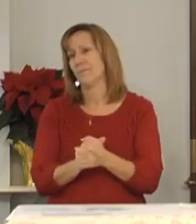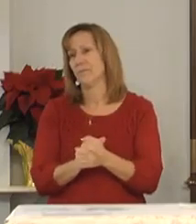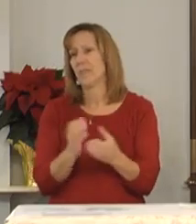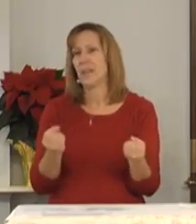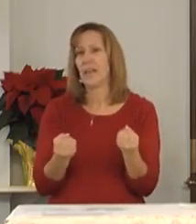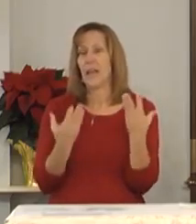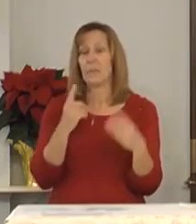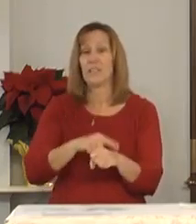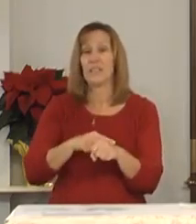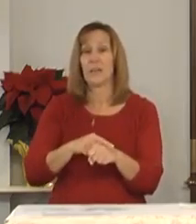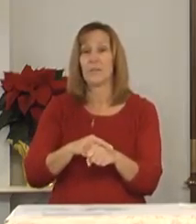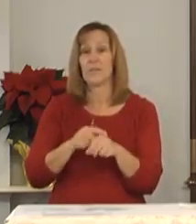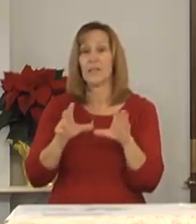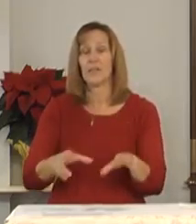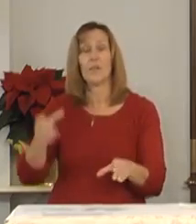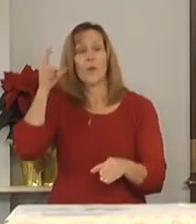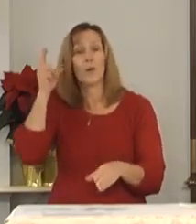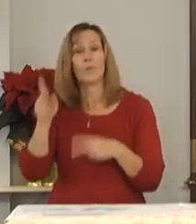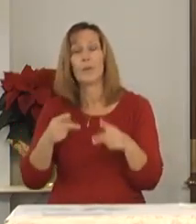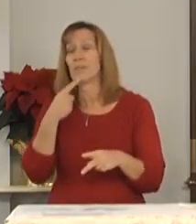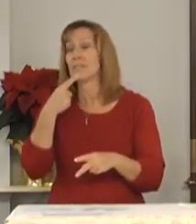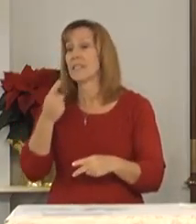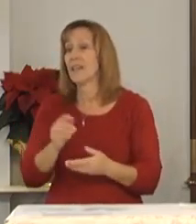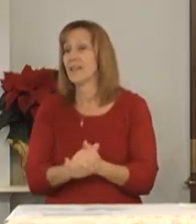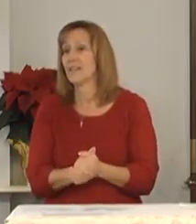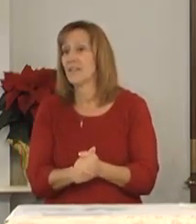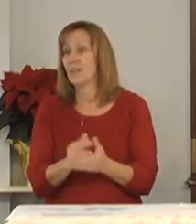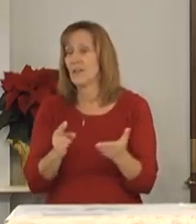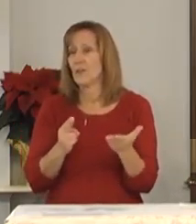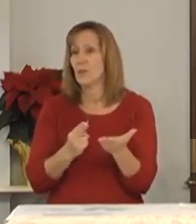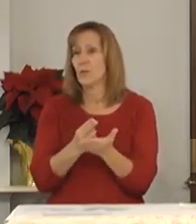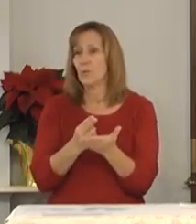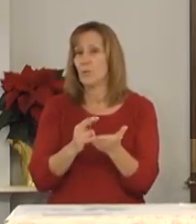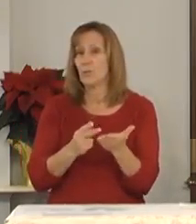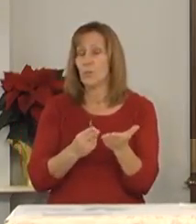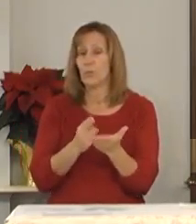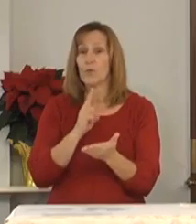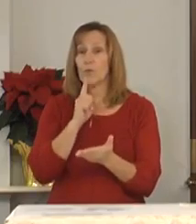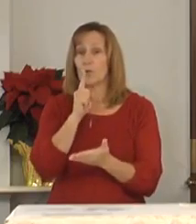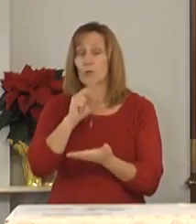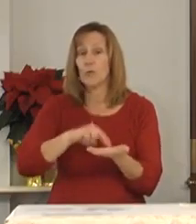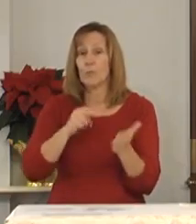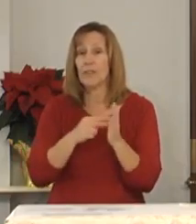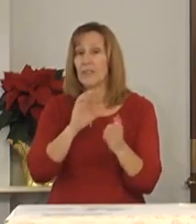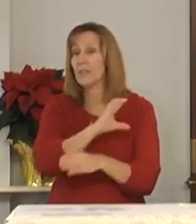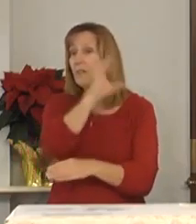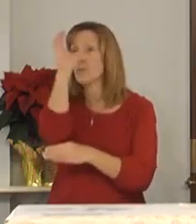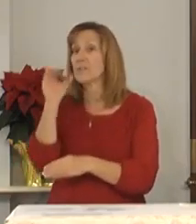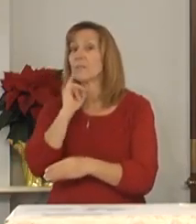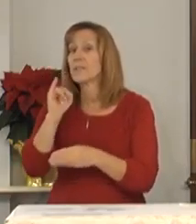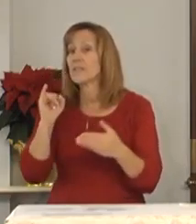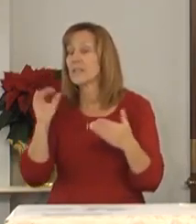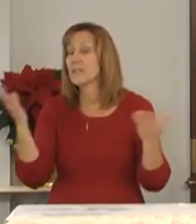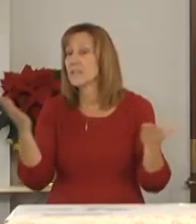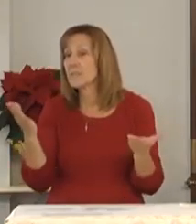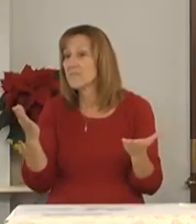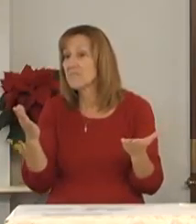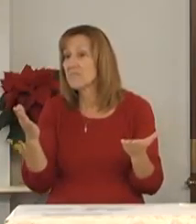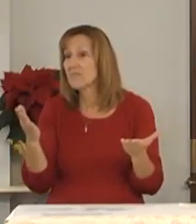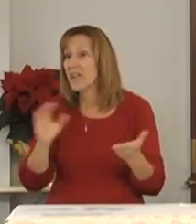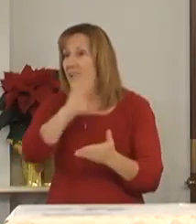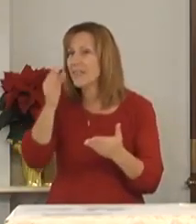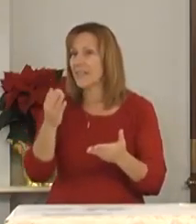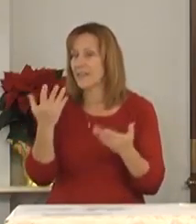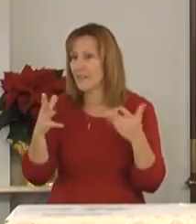How many times have you heard people say, "The true meaning of Christmas is..." and they